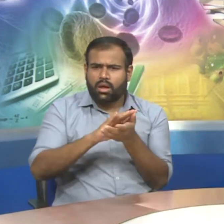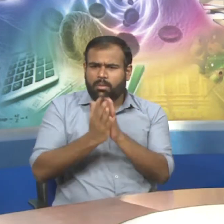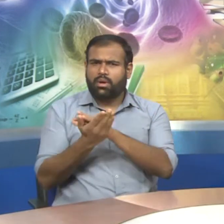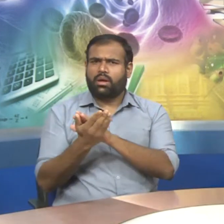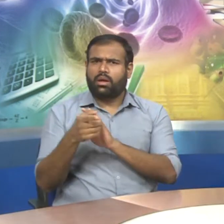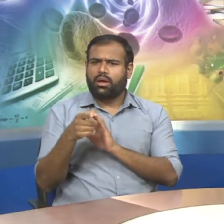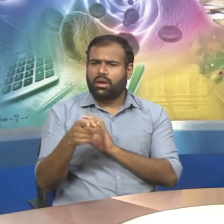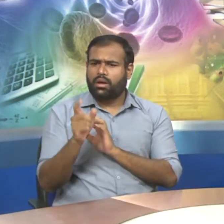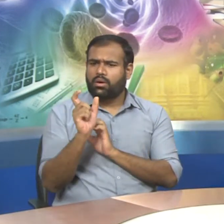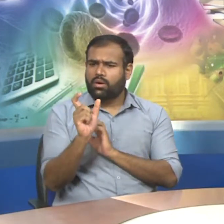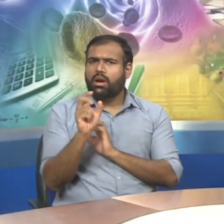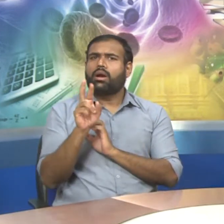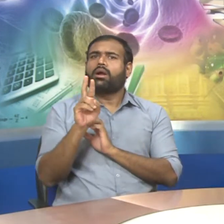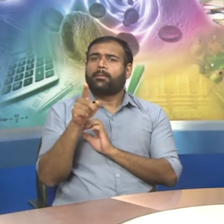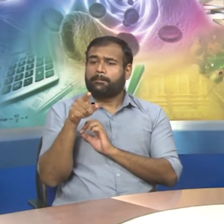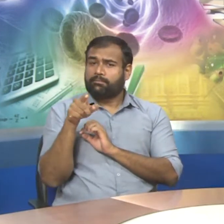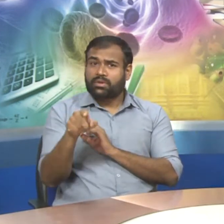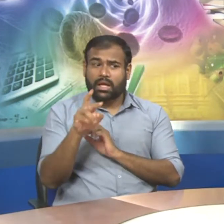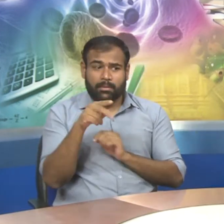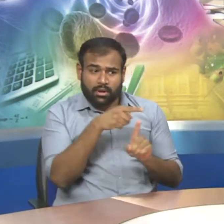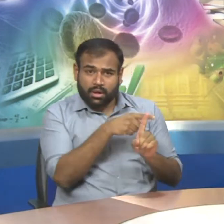ISL, Indian Sign Language.